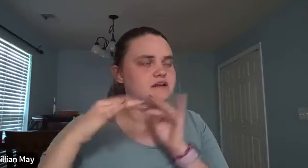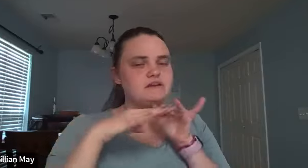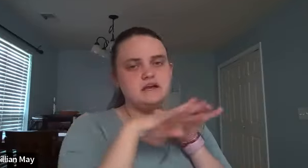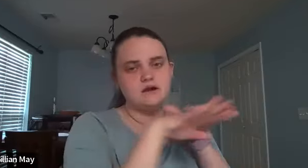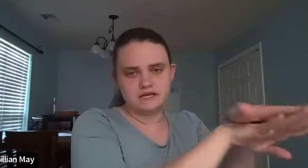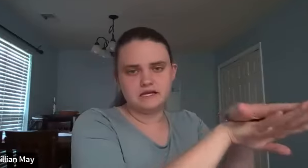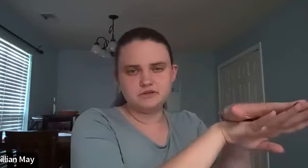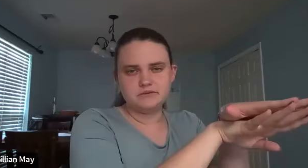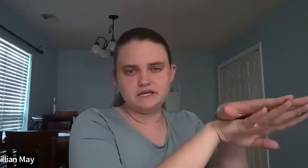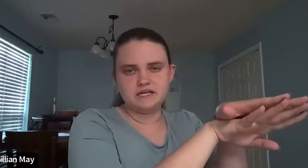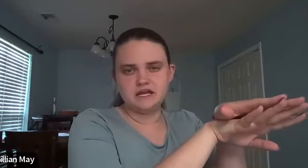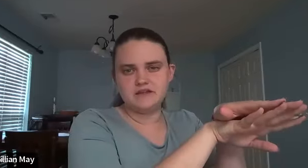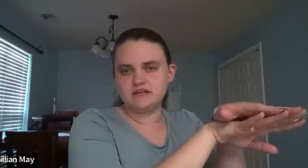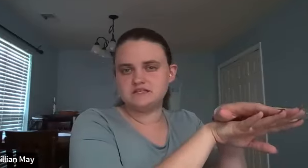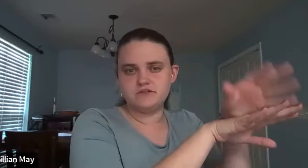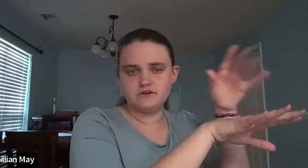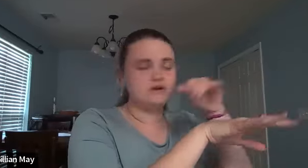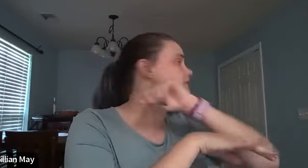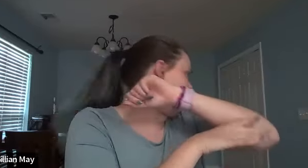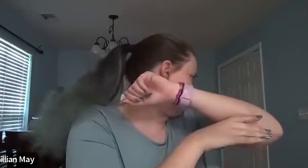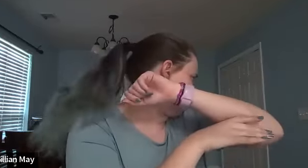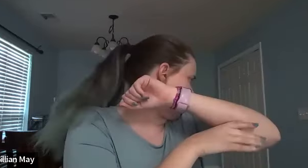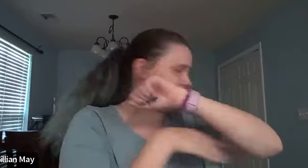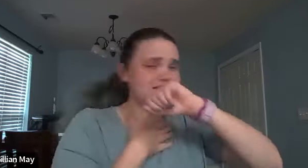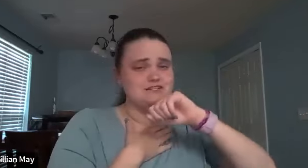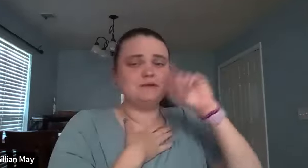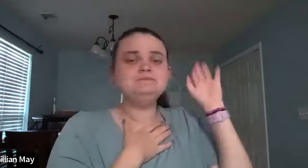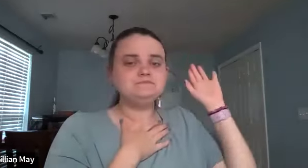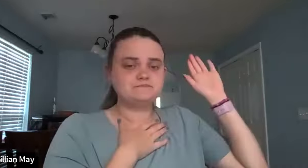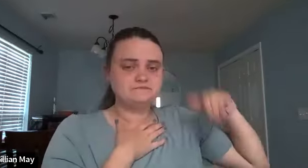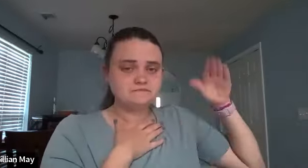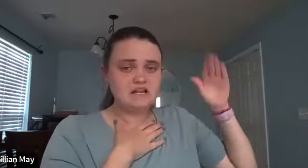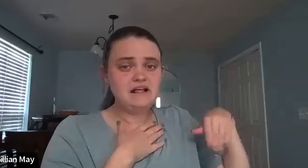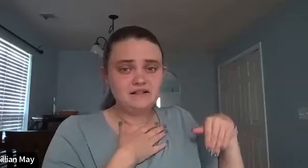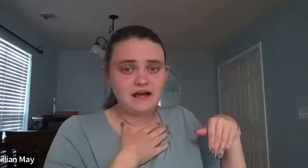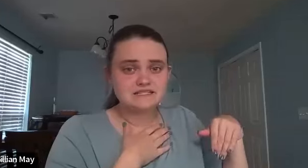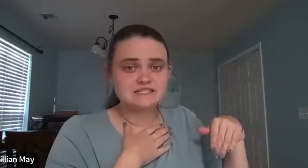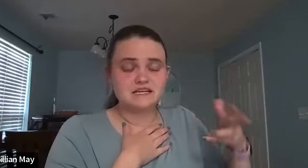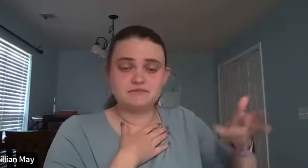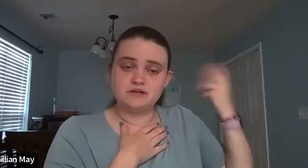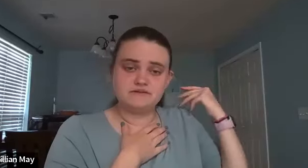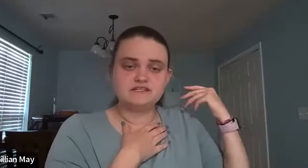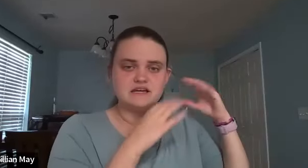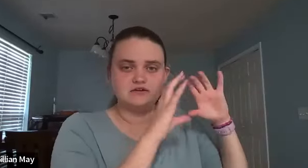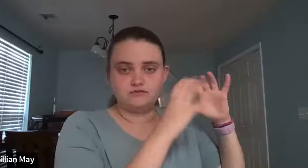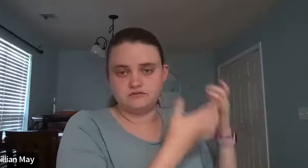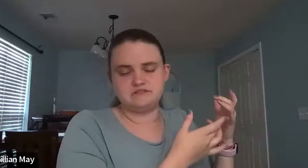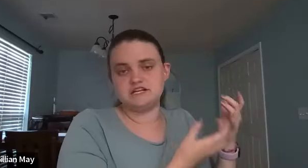of already implemented in like some other, excuse me, classes, like in the previous like